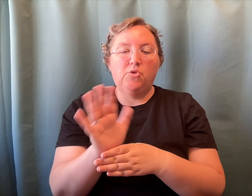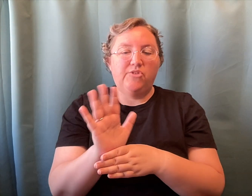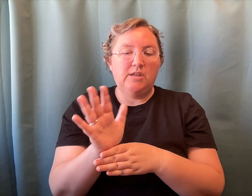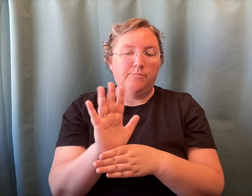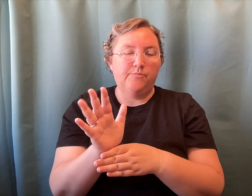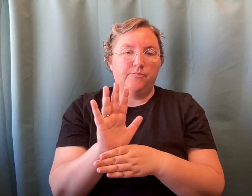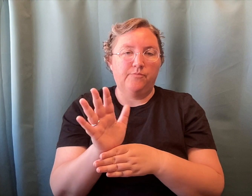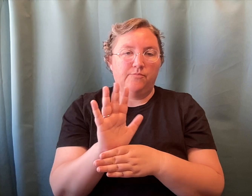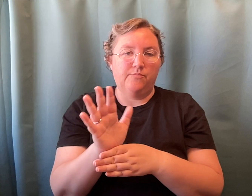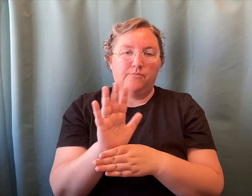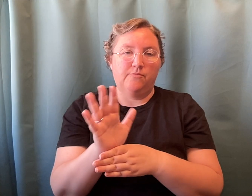Movie,